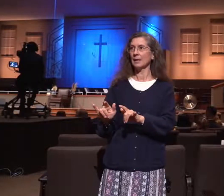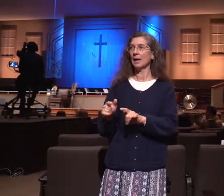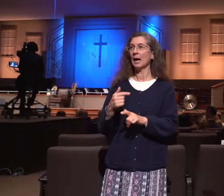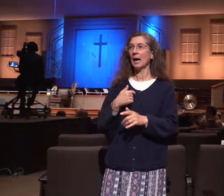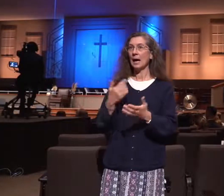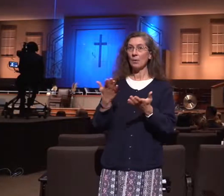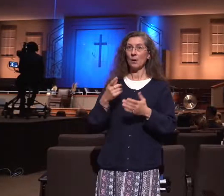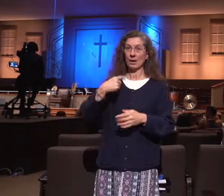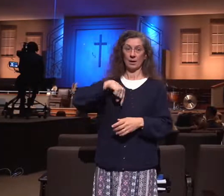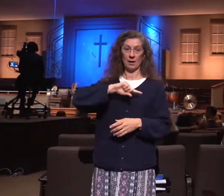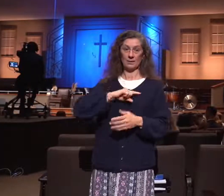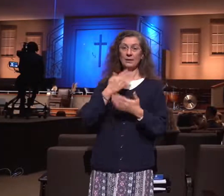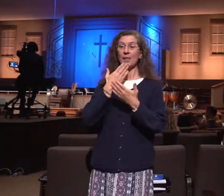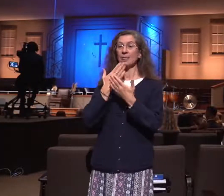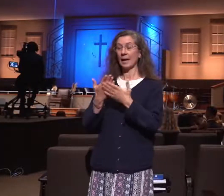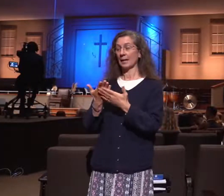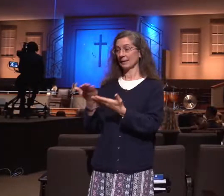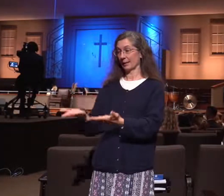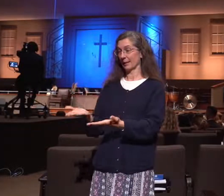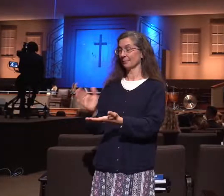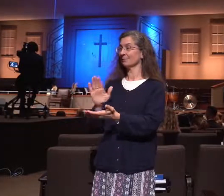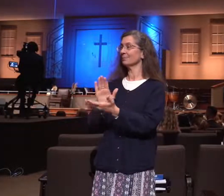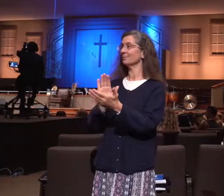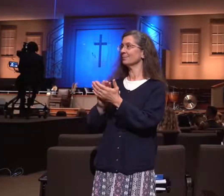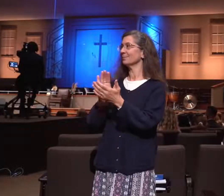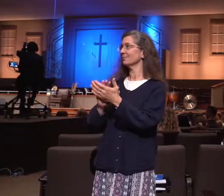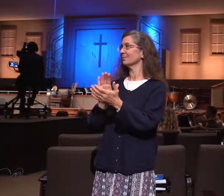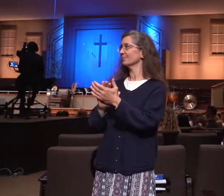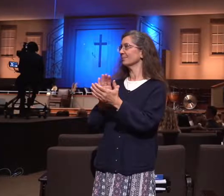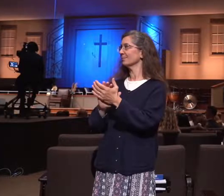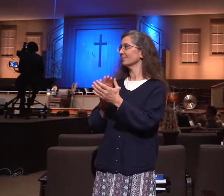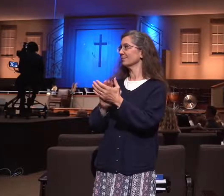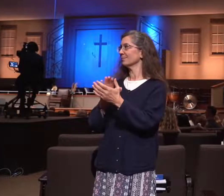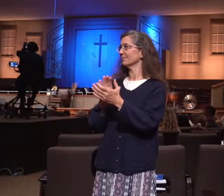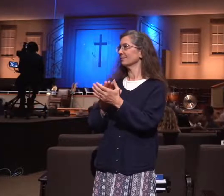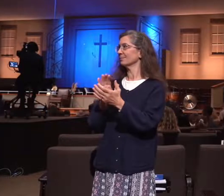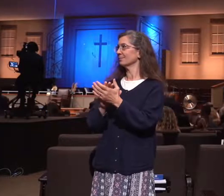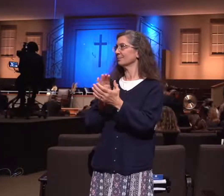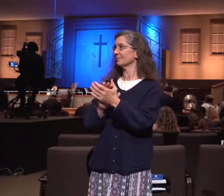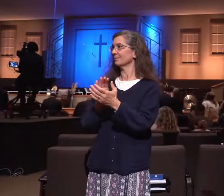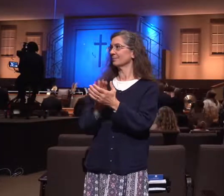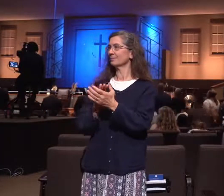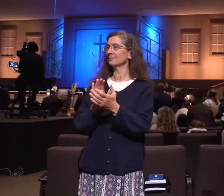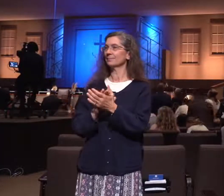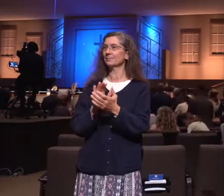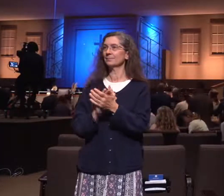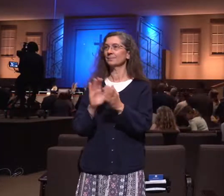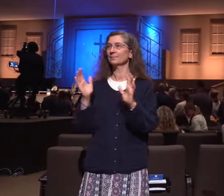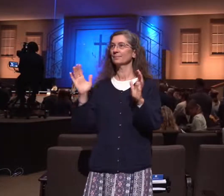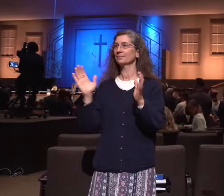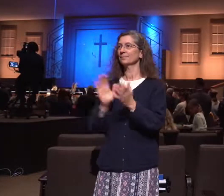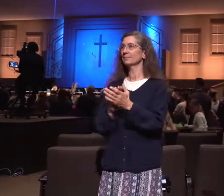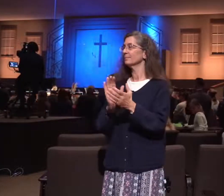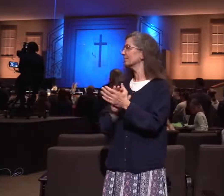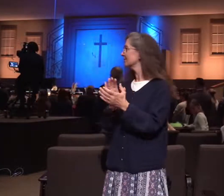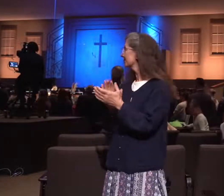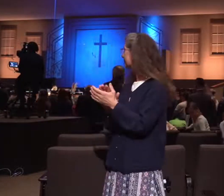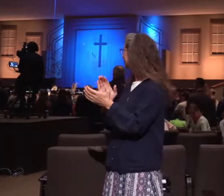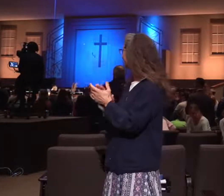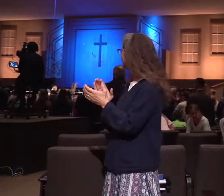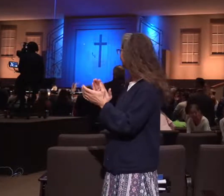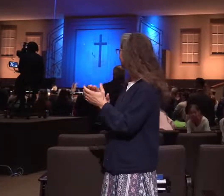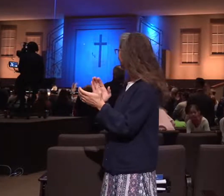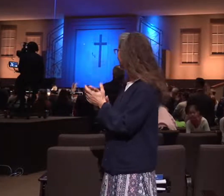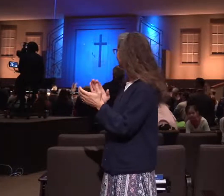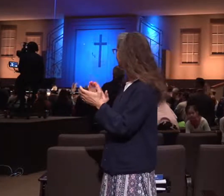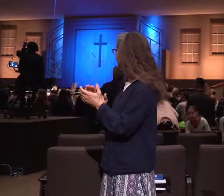him tonight, okay? And help me do that, okay? So go ahead